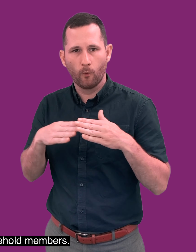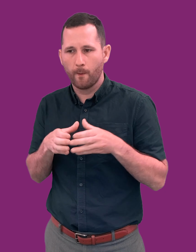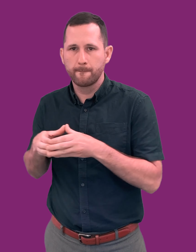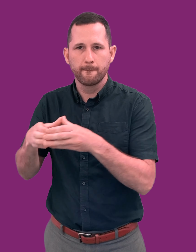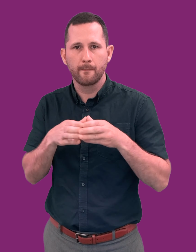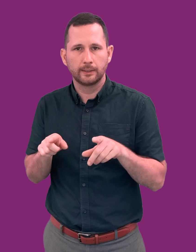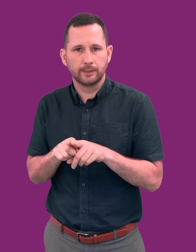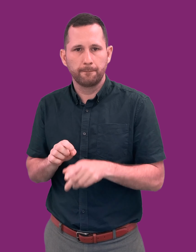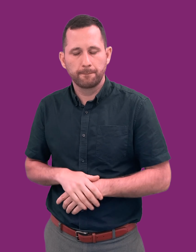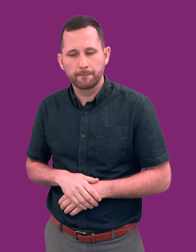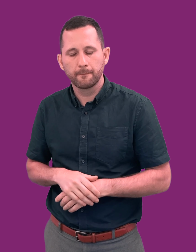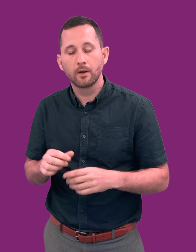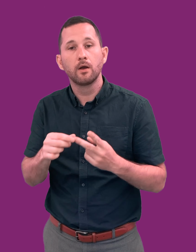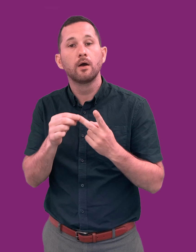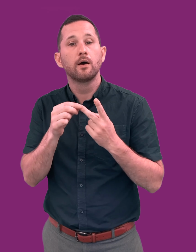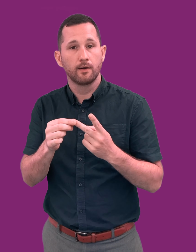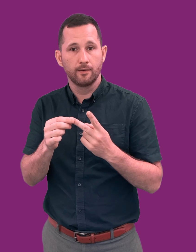members.